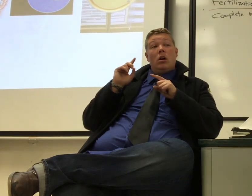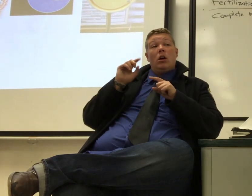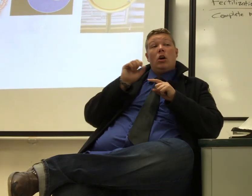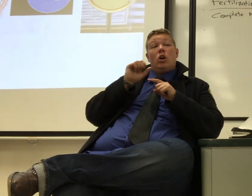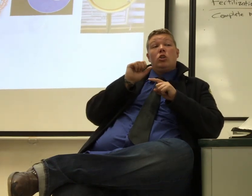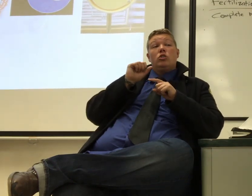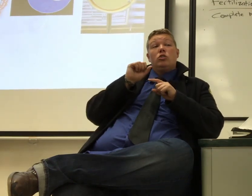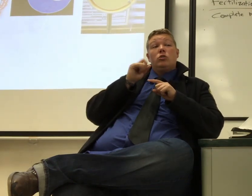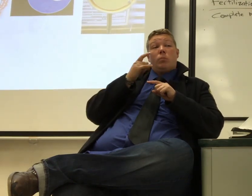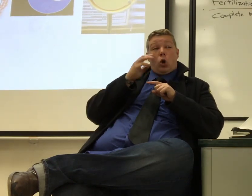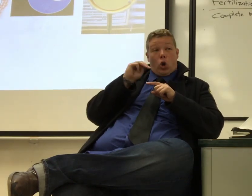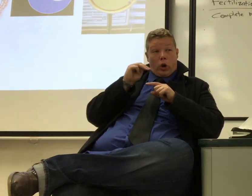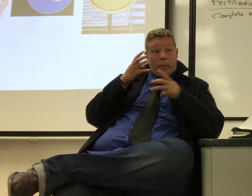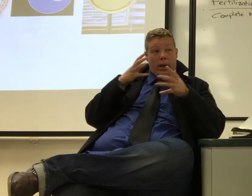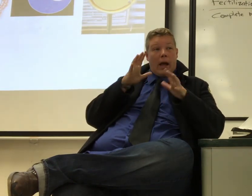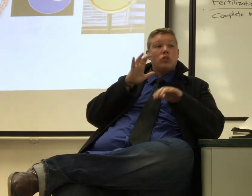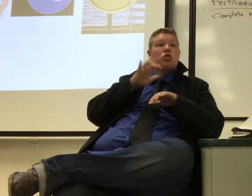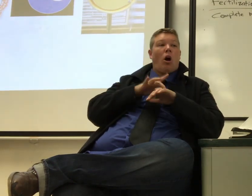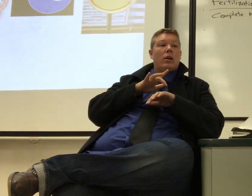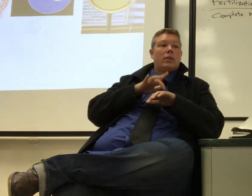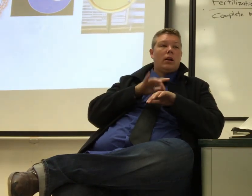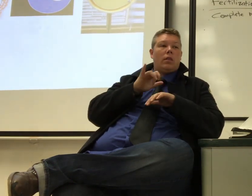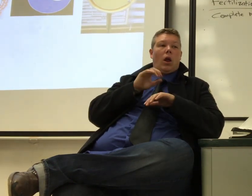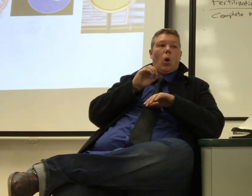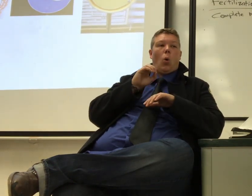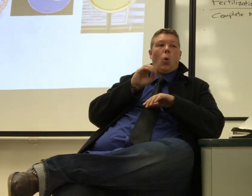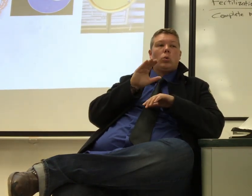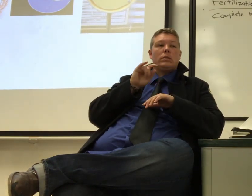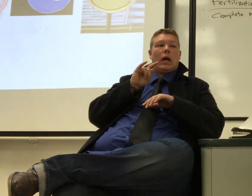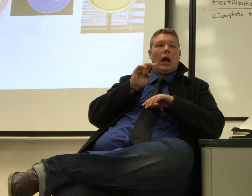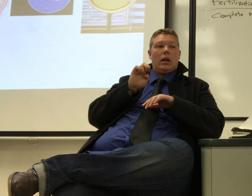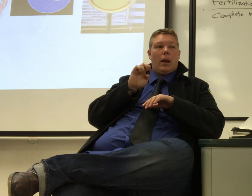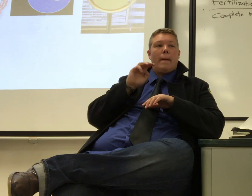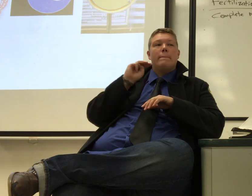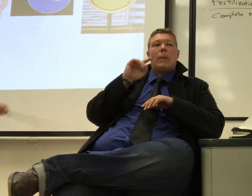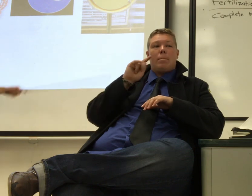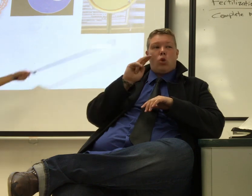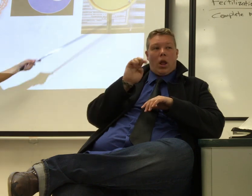sperm has contacted the oocyte cell membrane. True.